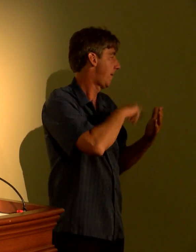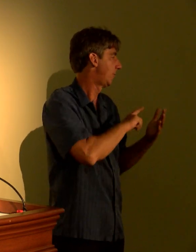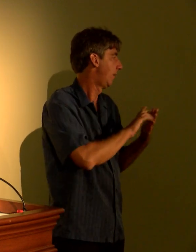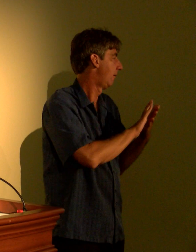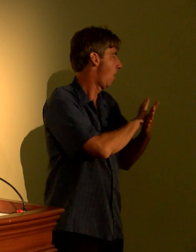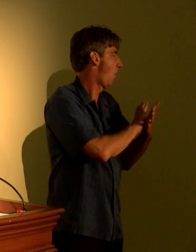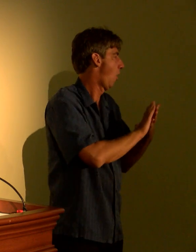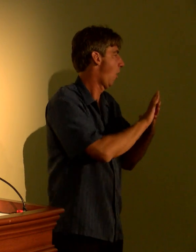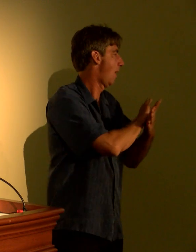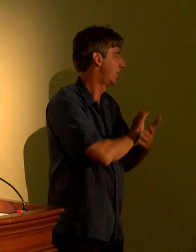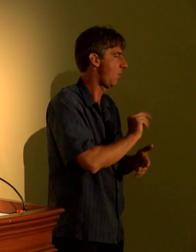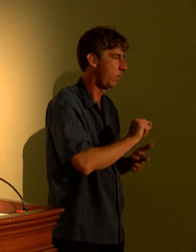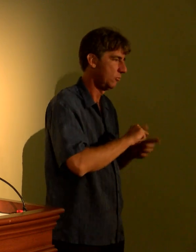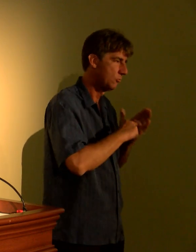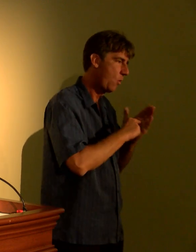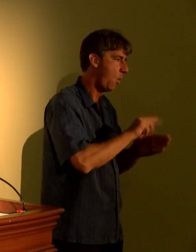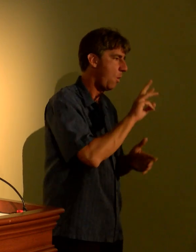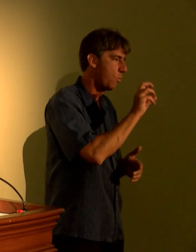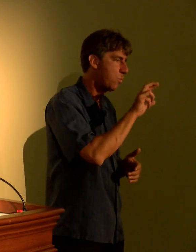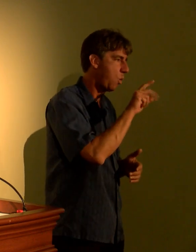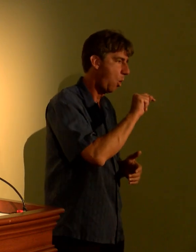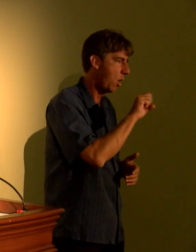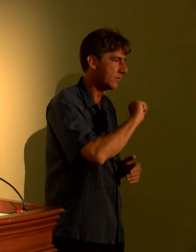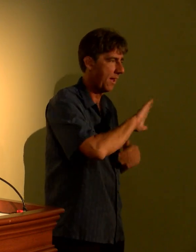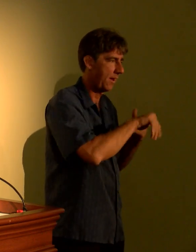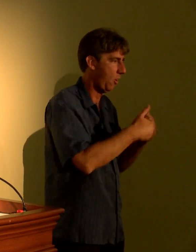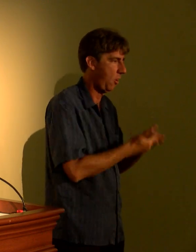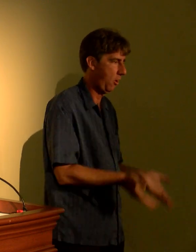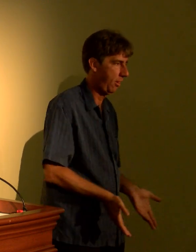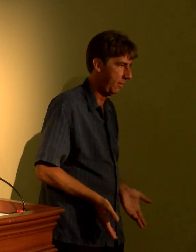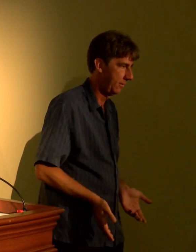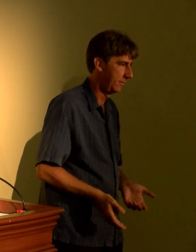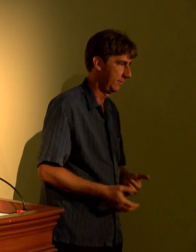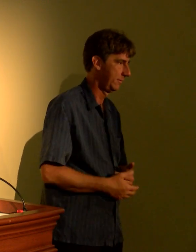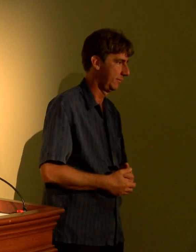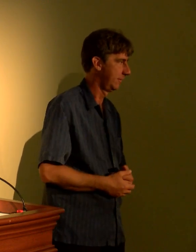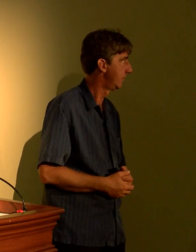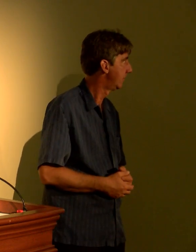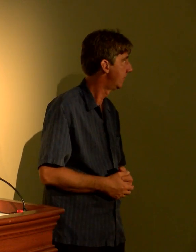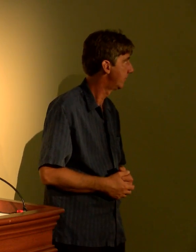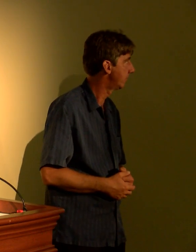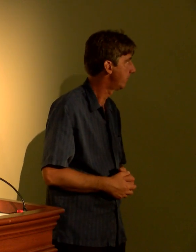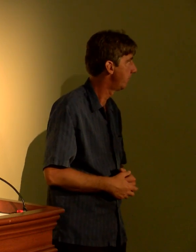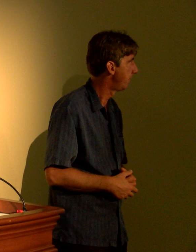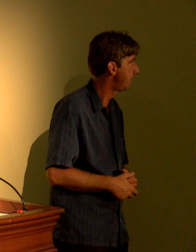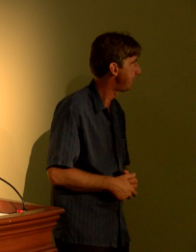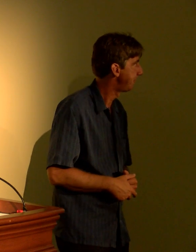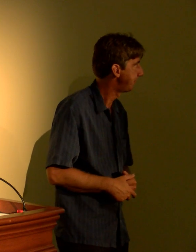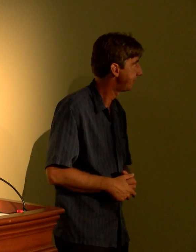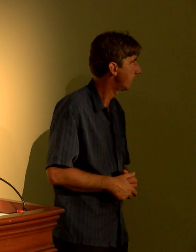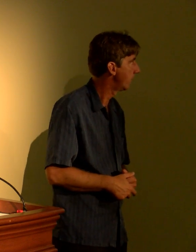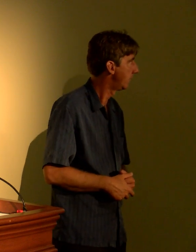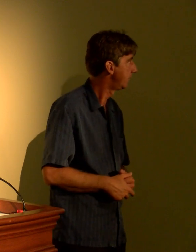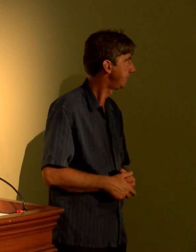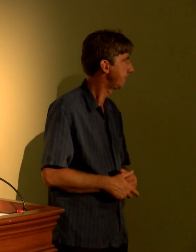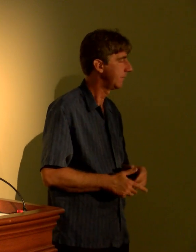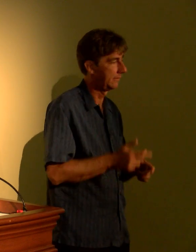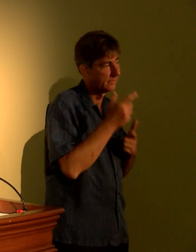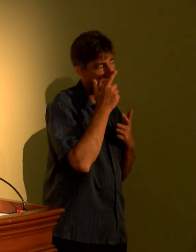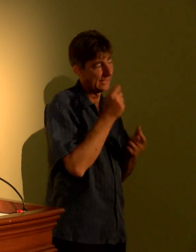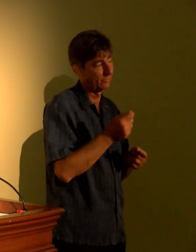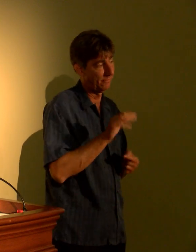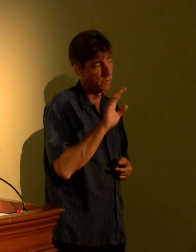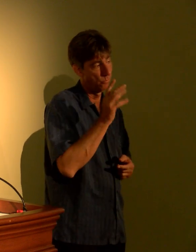glossed over, not at this level of art making, and quite often do appear in the likenesses. And it's interesting from